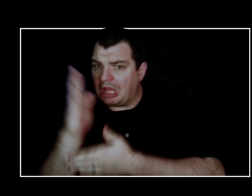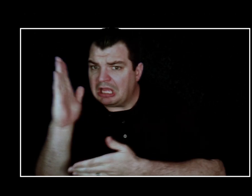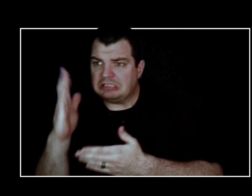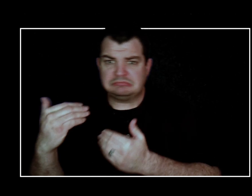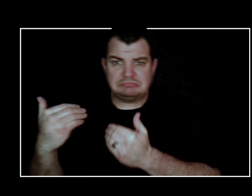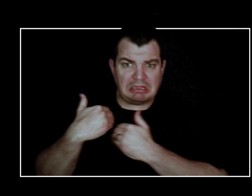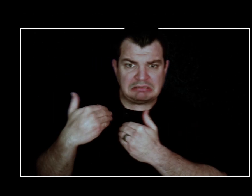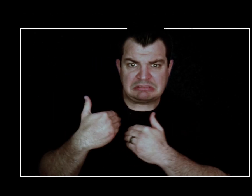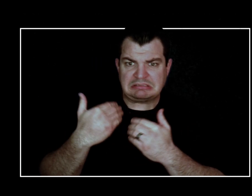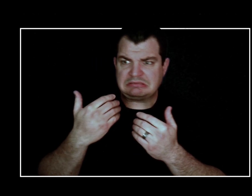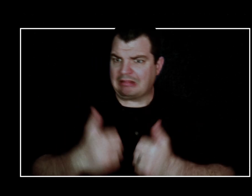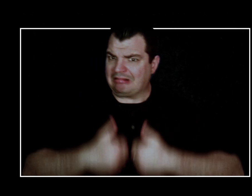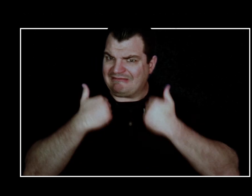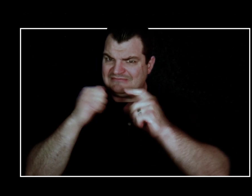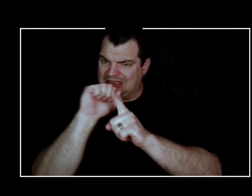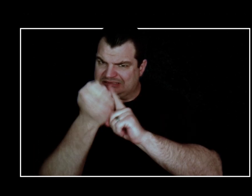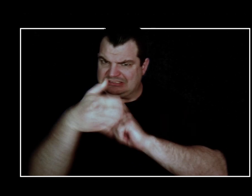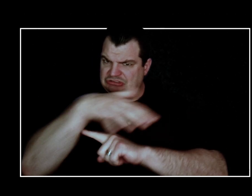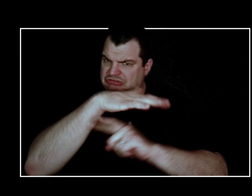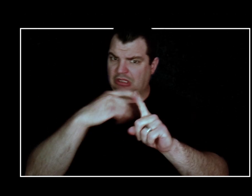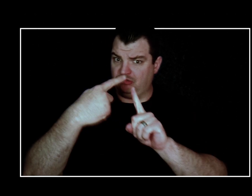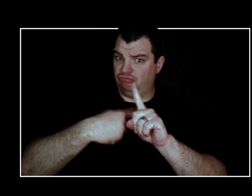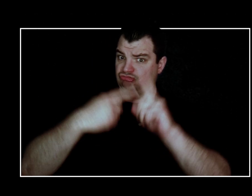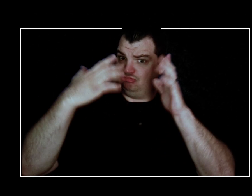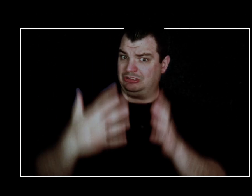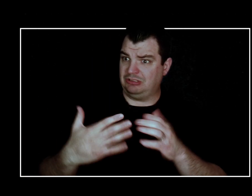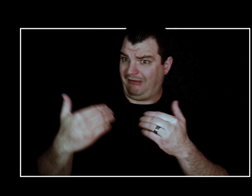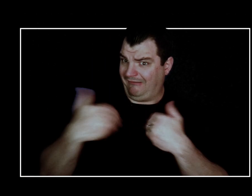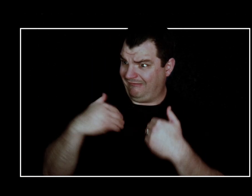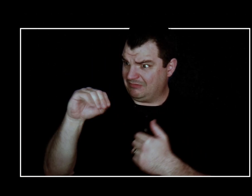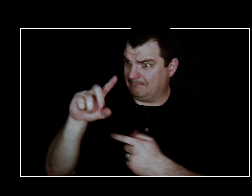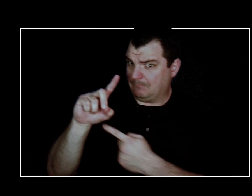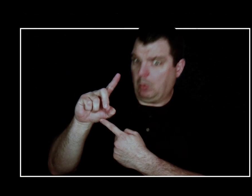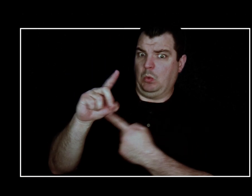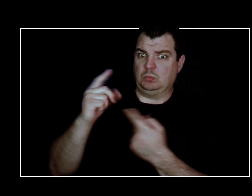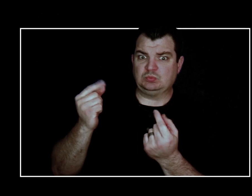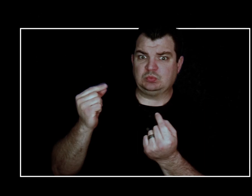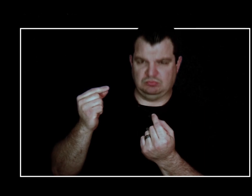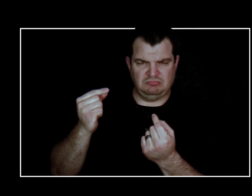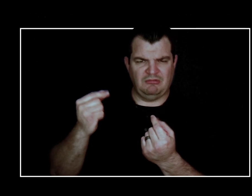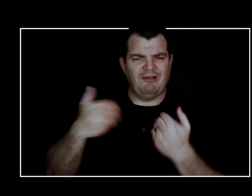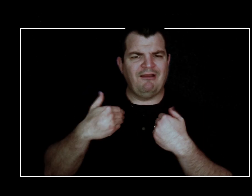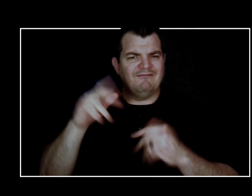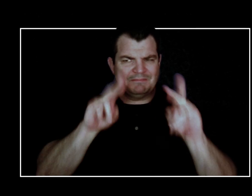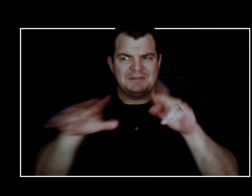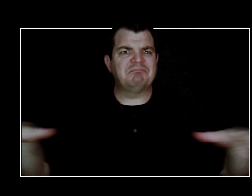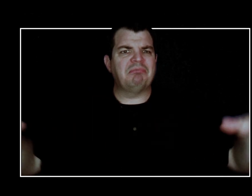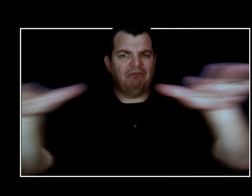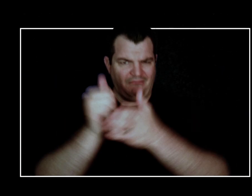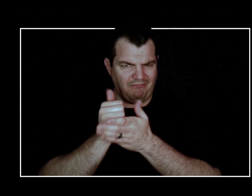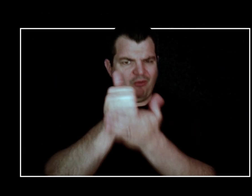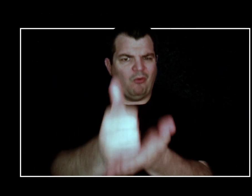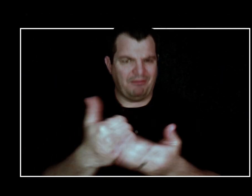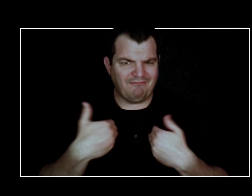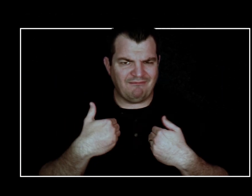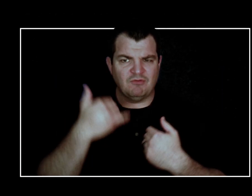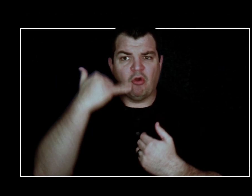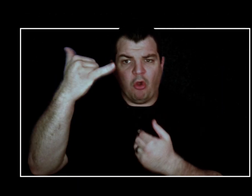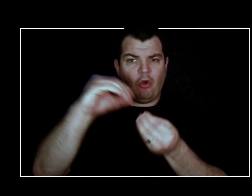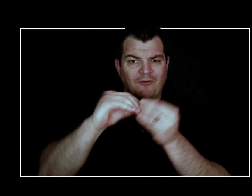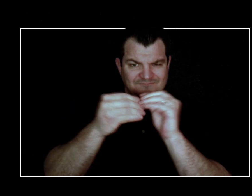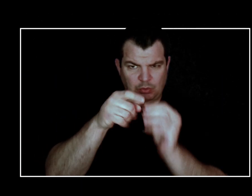your rights, responsibilities, or living conditions as a renter when it comes to mold, there are people who can